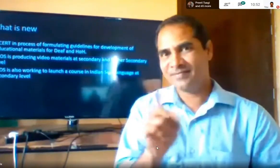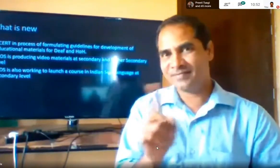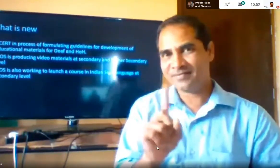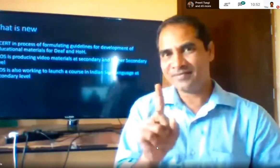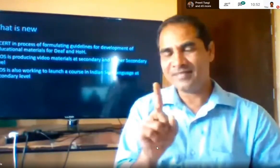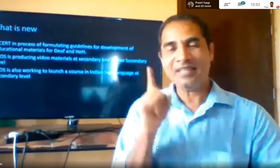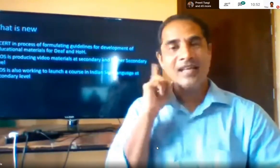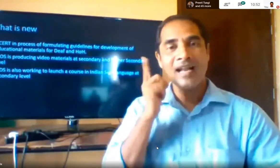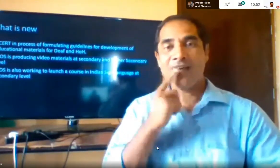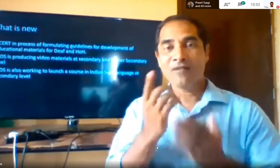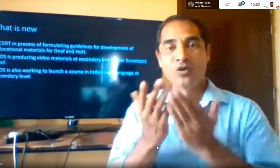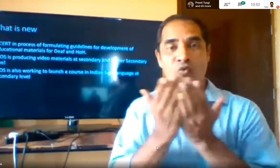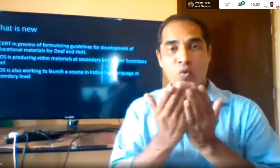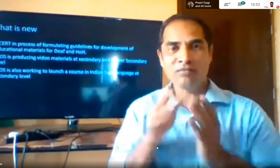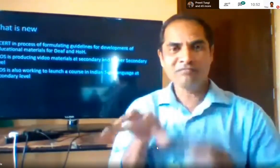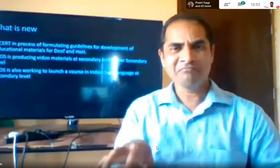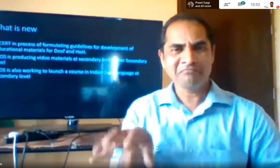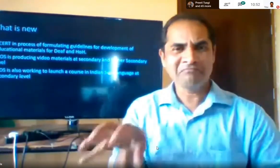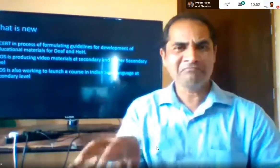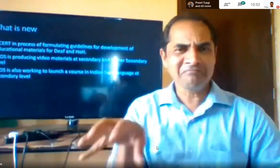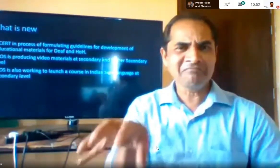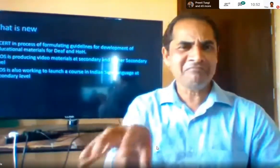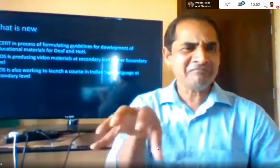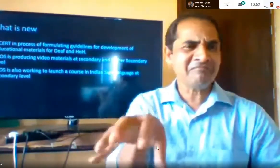So we should not forget about the future of the deaf students.